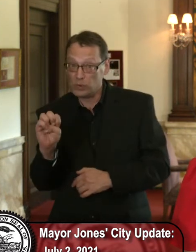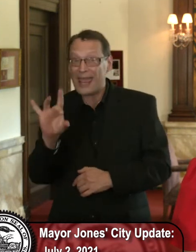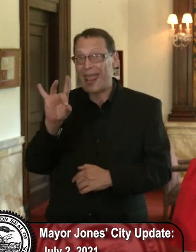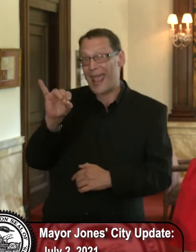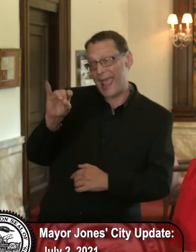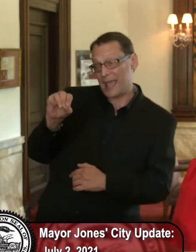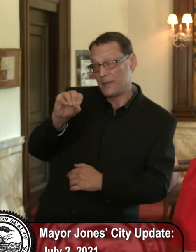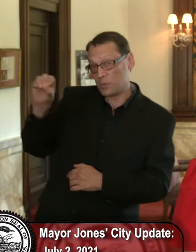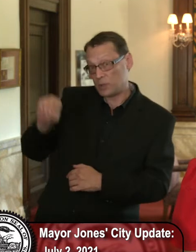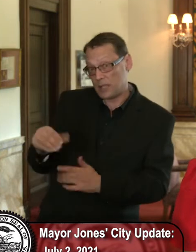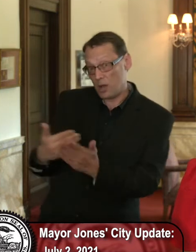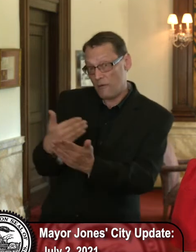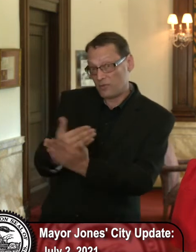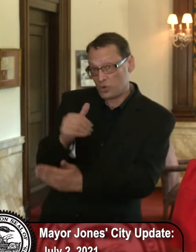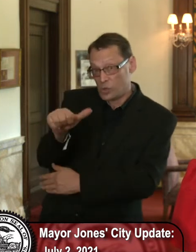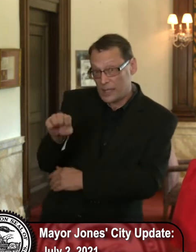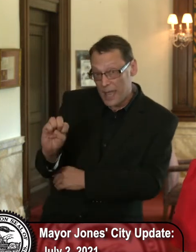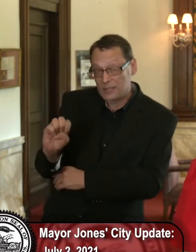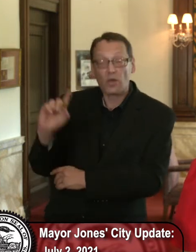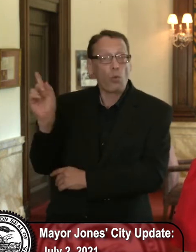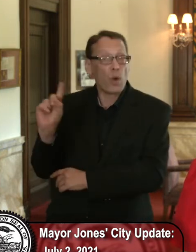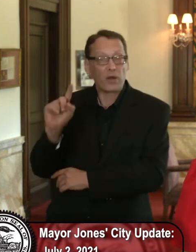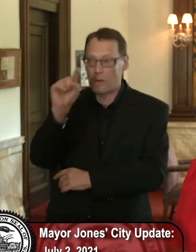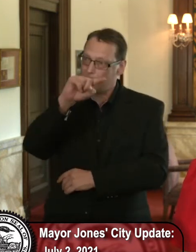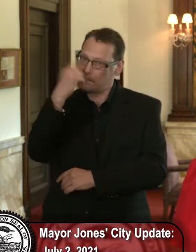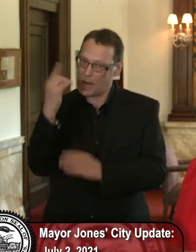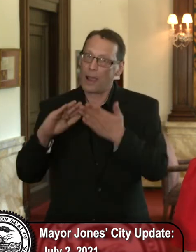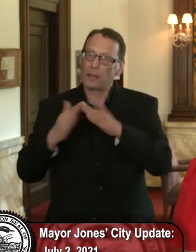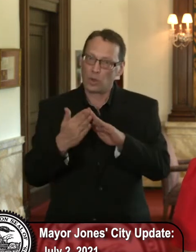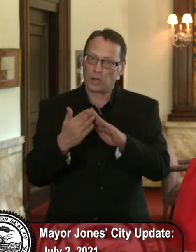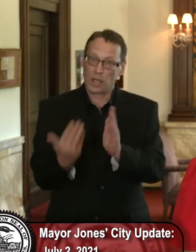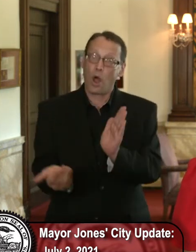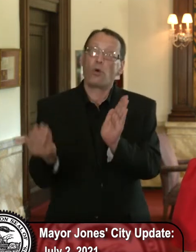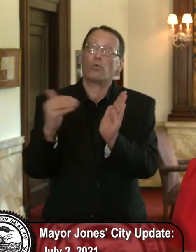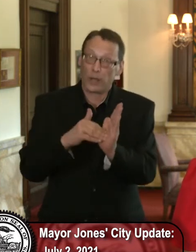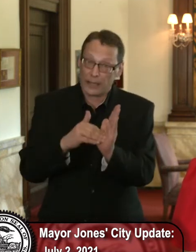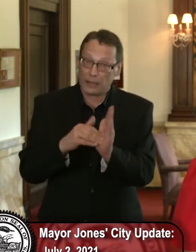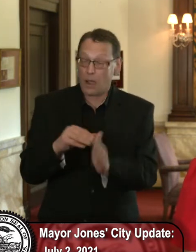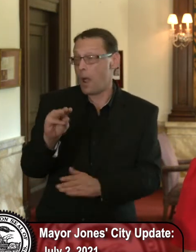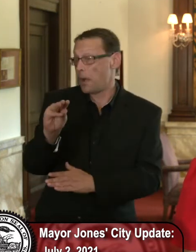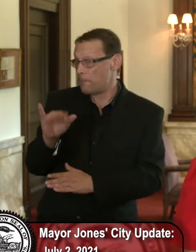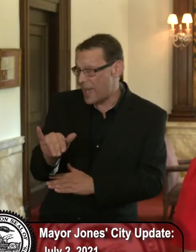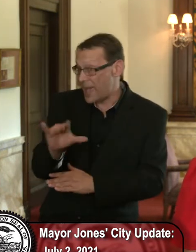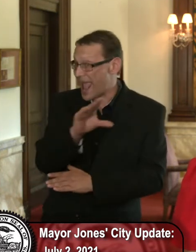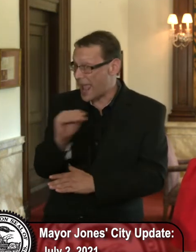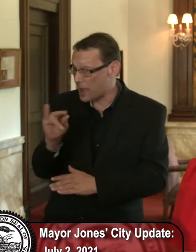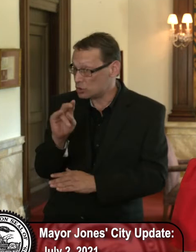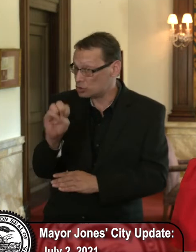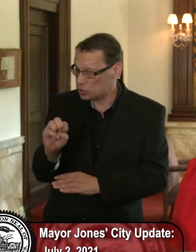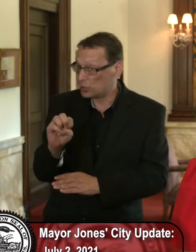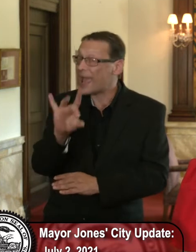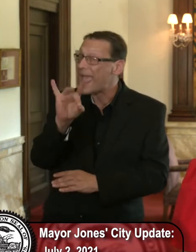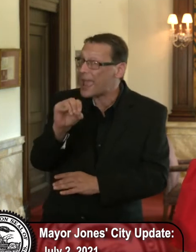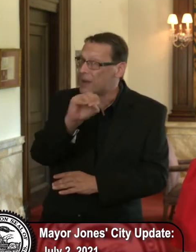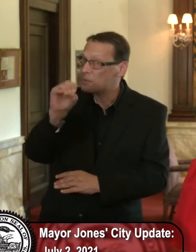80% of new cases have been in the Black community. Let me repeat that. Since May and June, 80% of